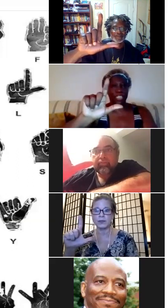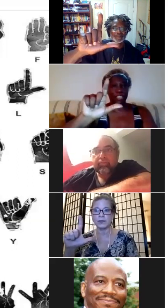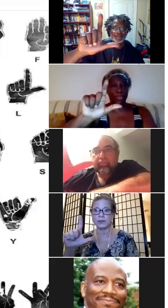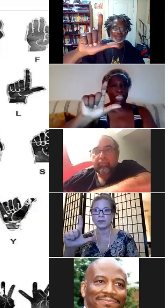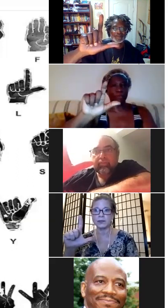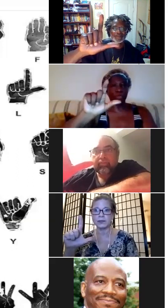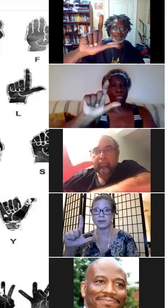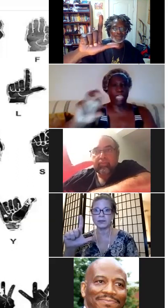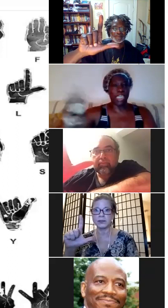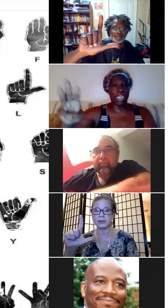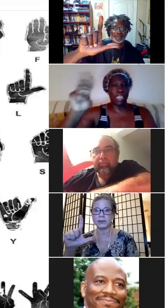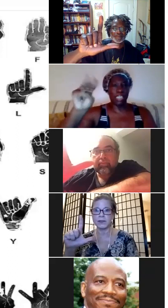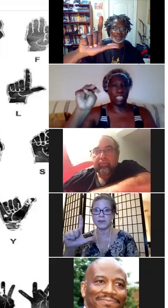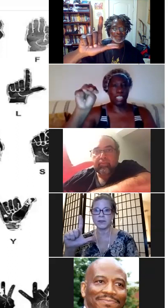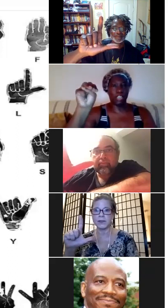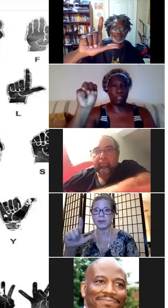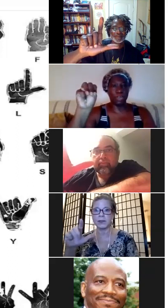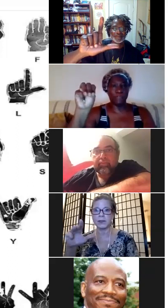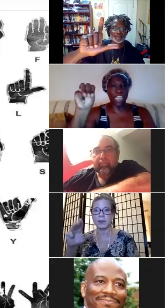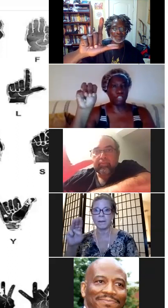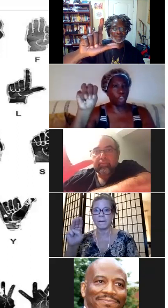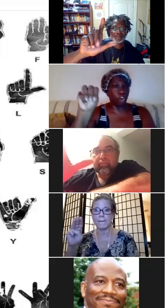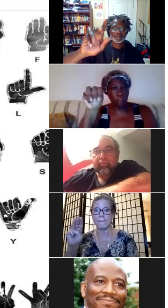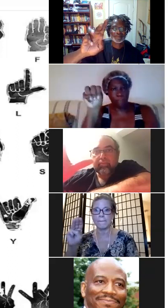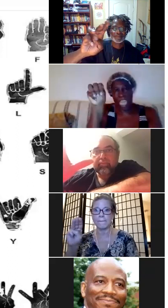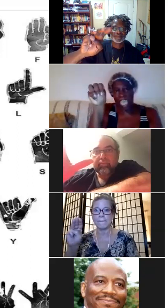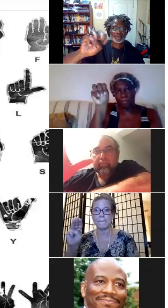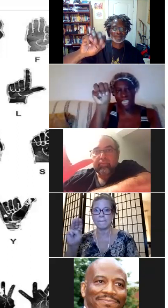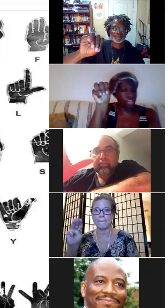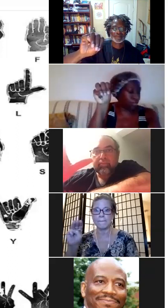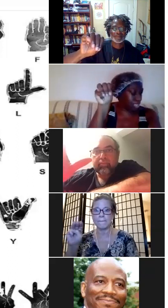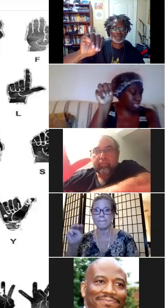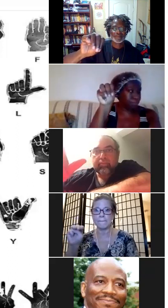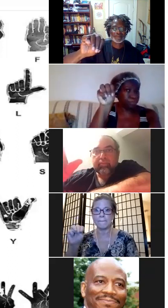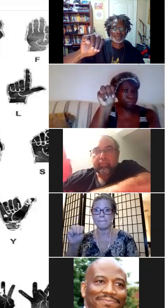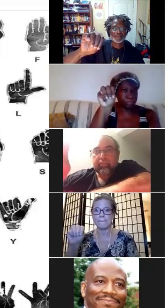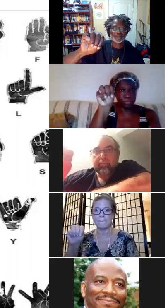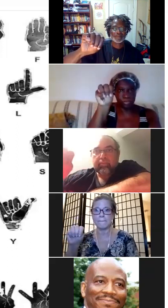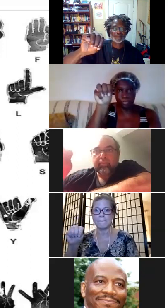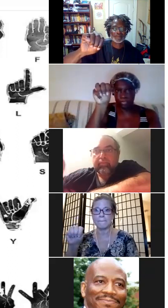All right. So M would be your 3 fingers overlapping your thumb.